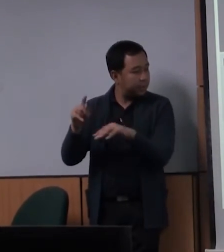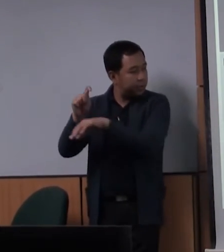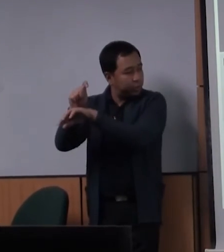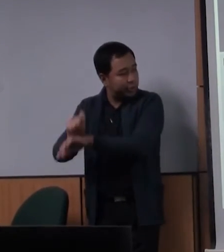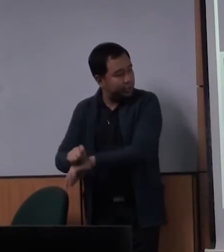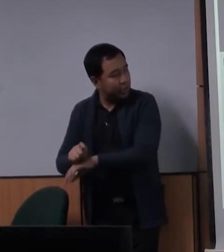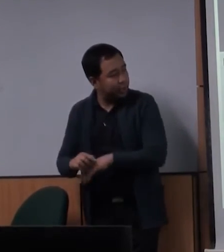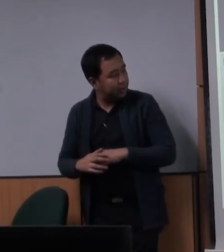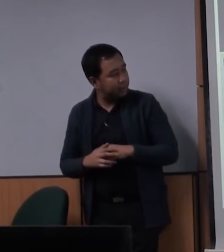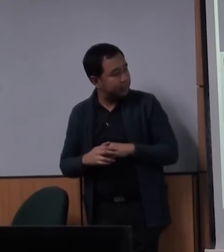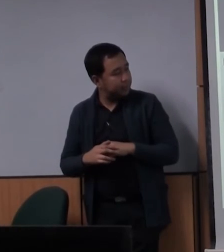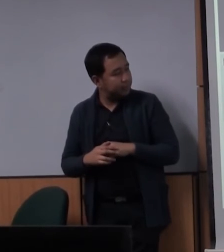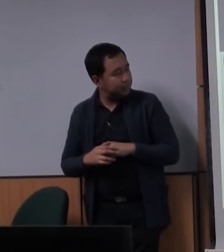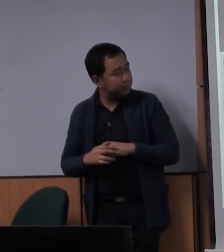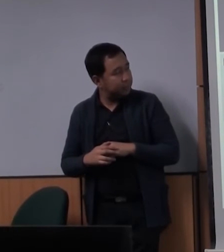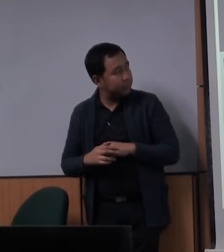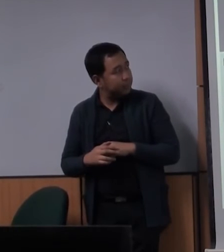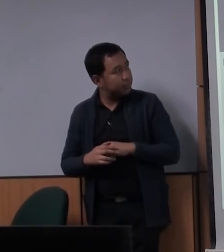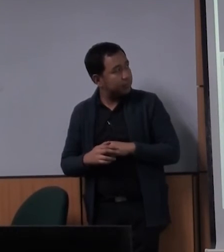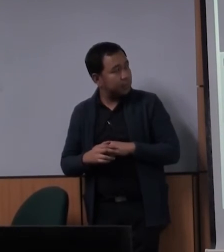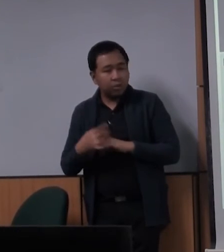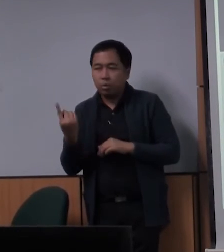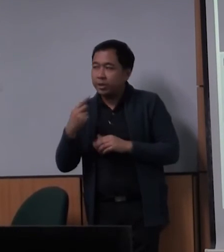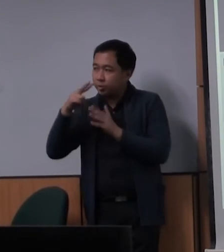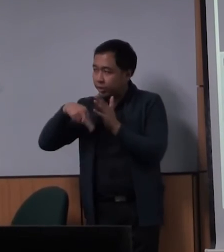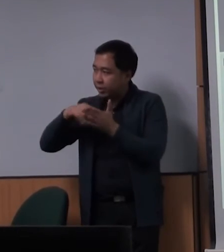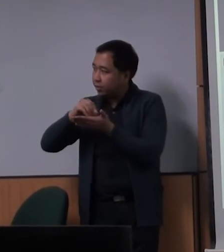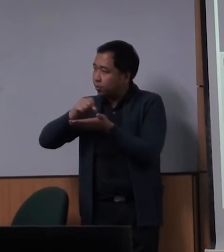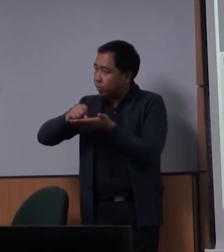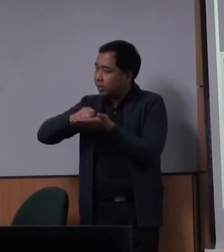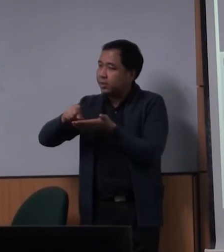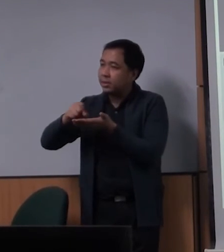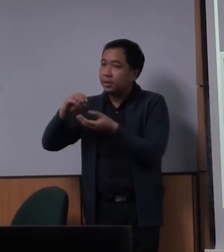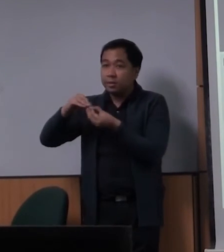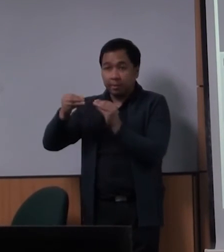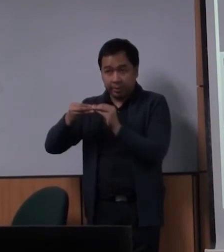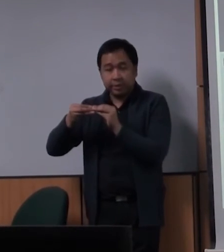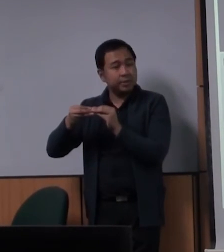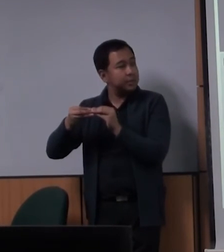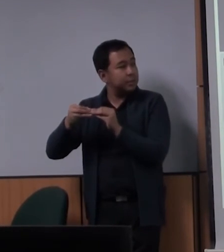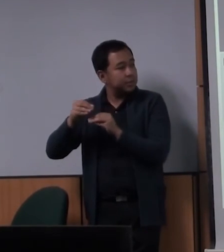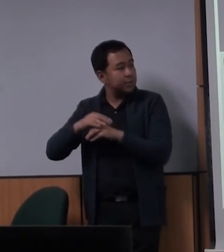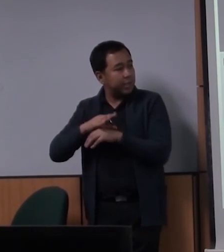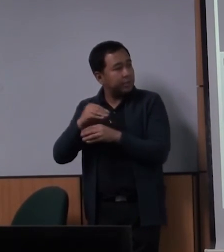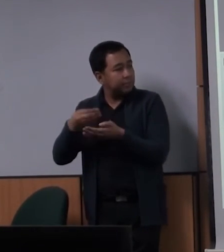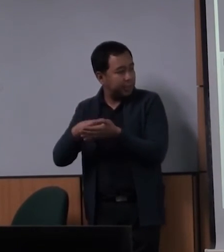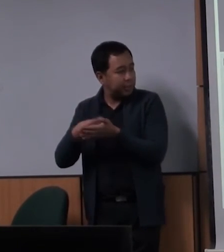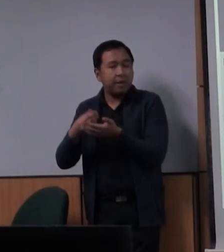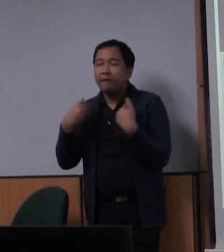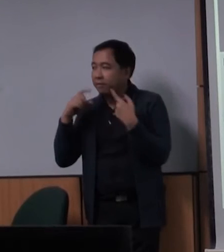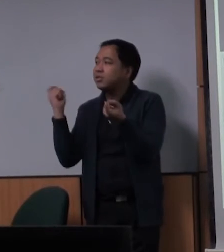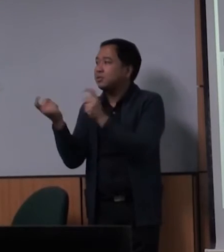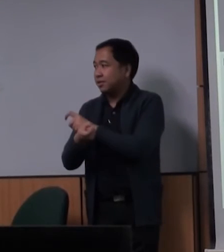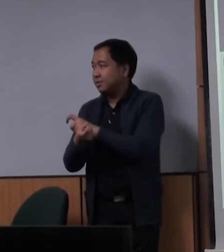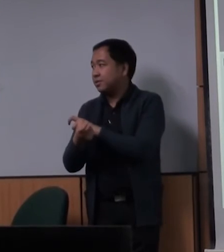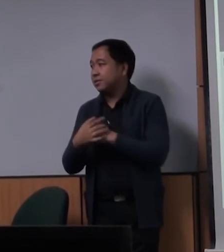traditional, it's only the reading and writing numbers, symbols, and money. So